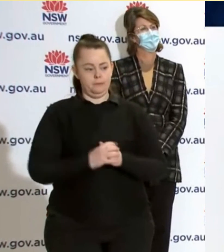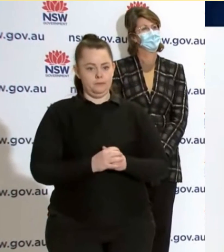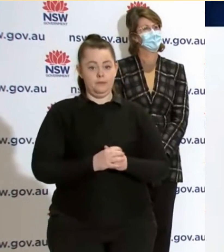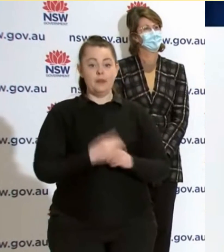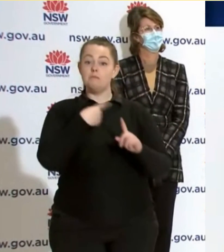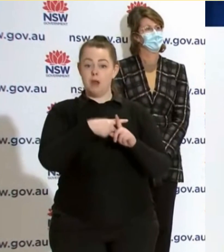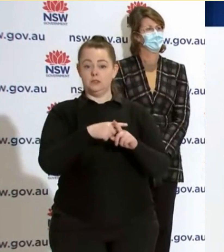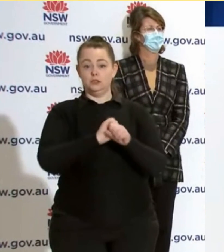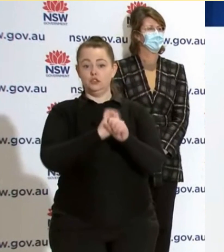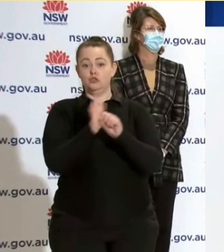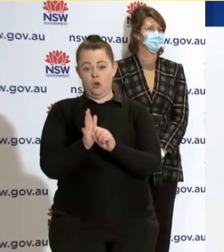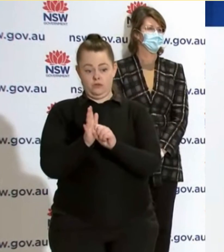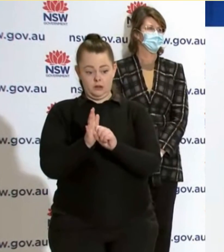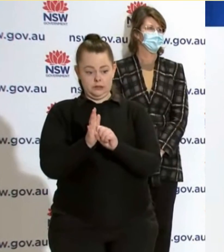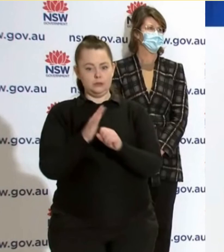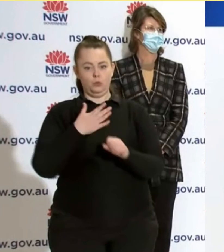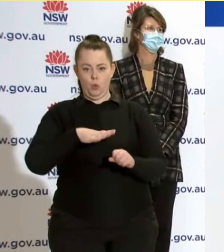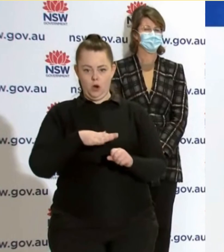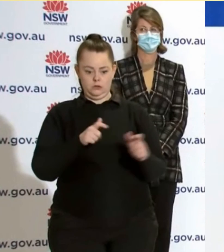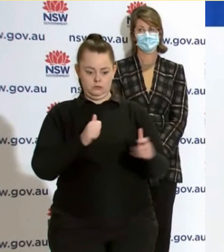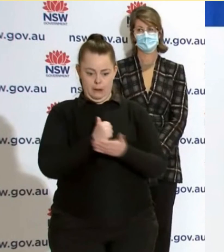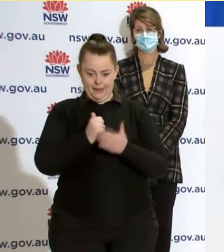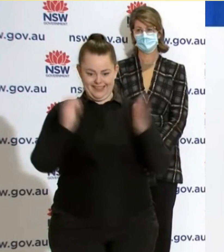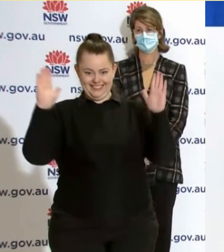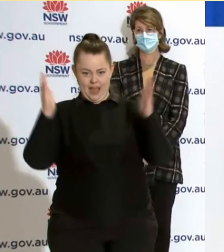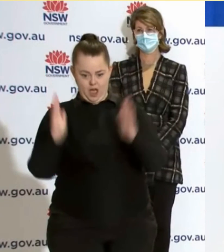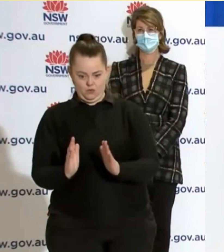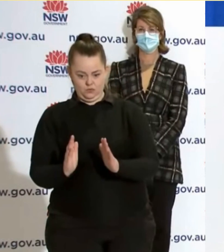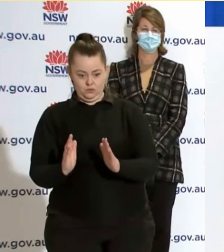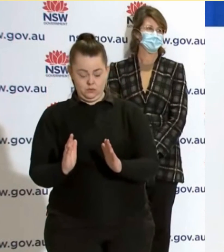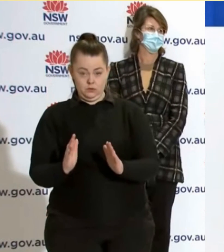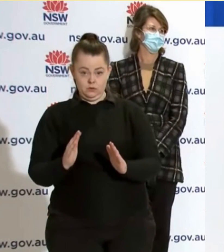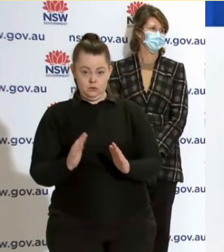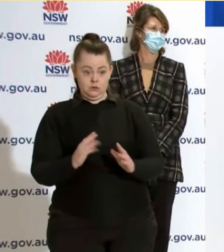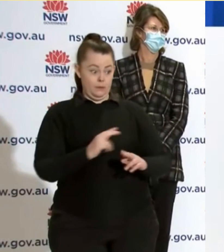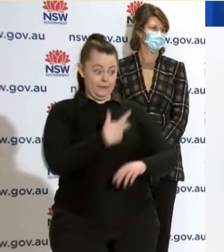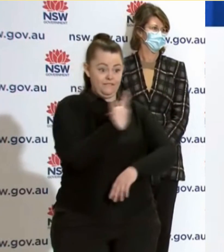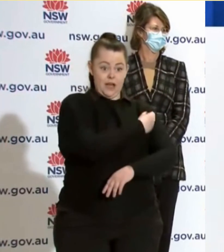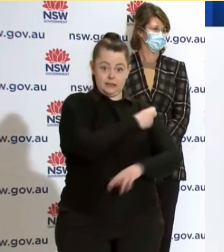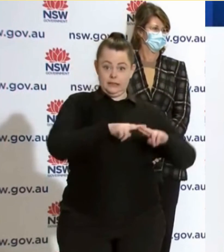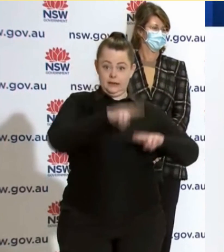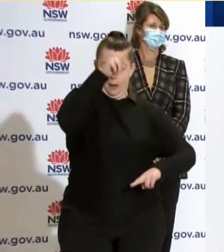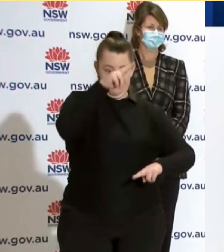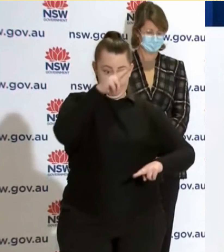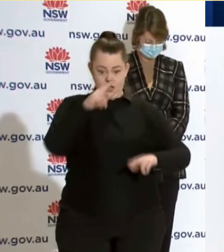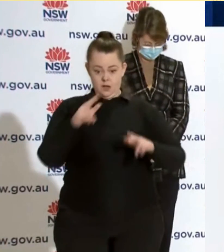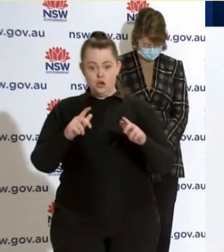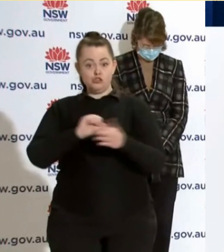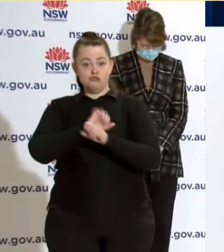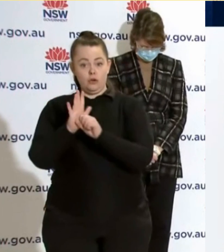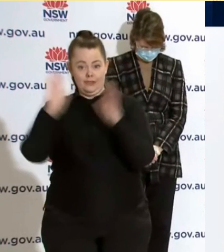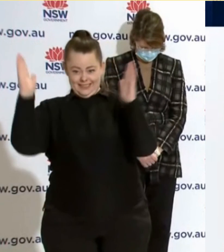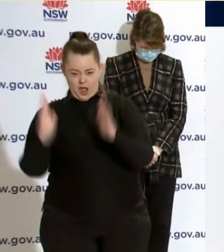up, that will allow us to be more confident we have got control. The Delta variant is